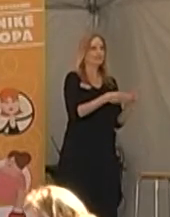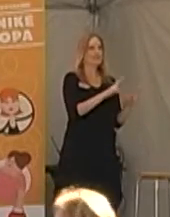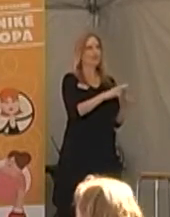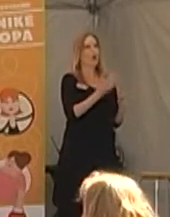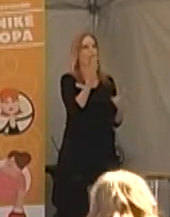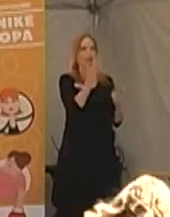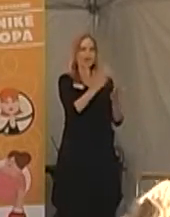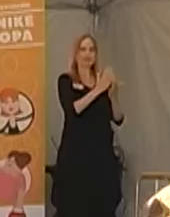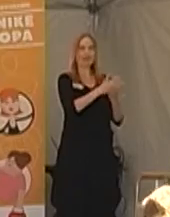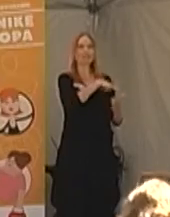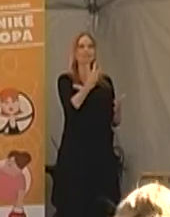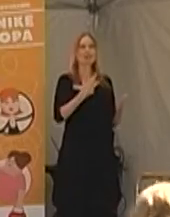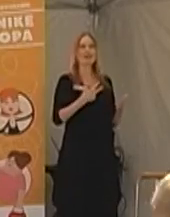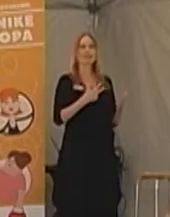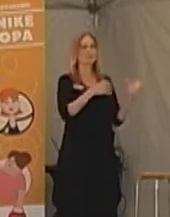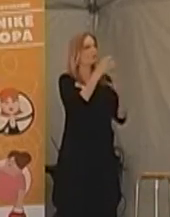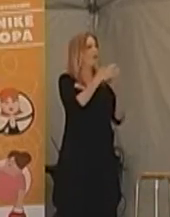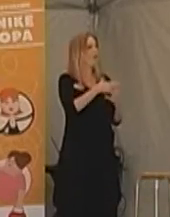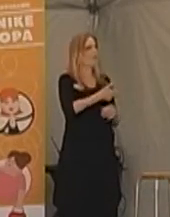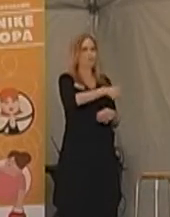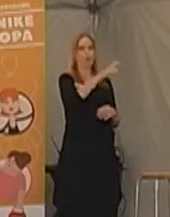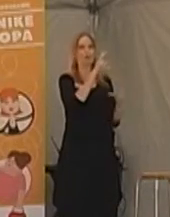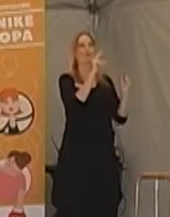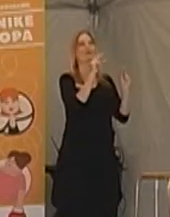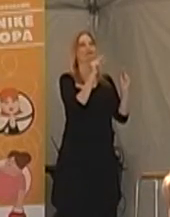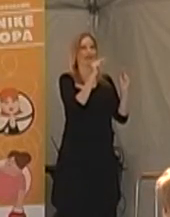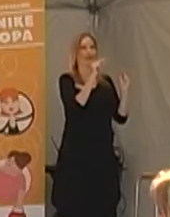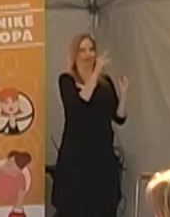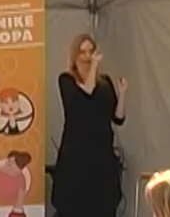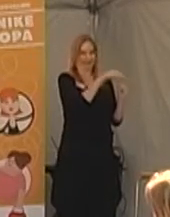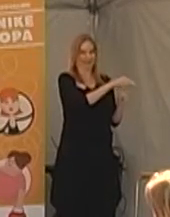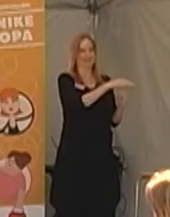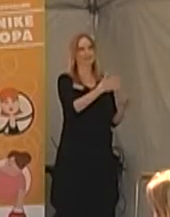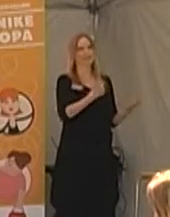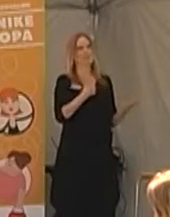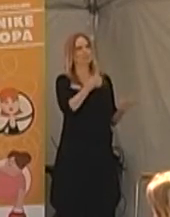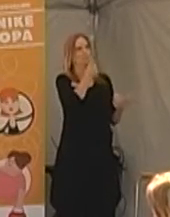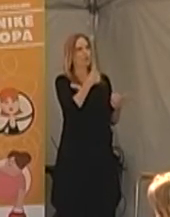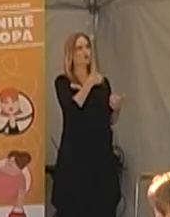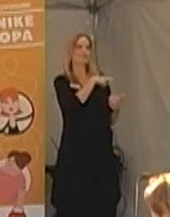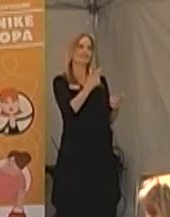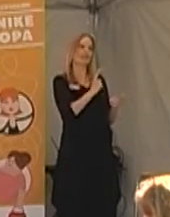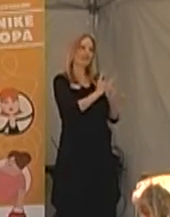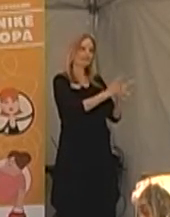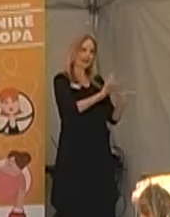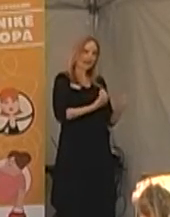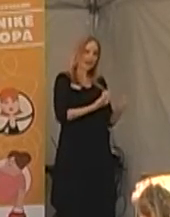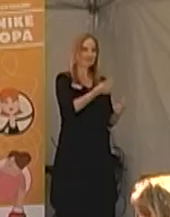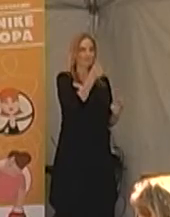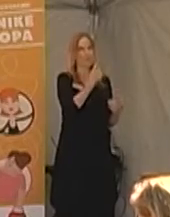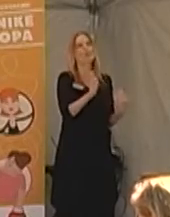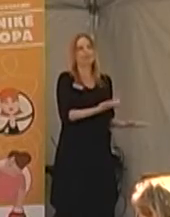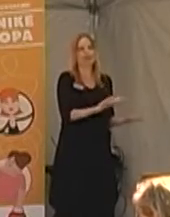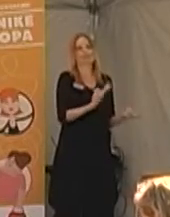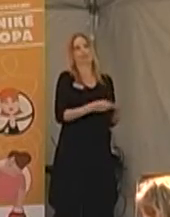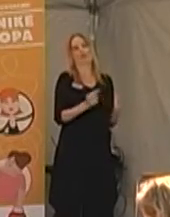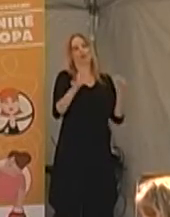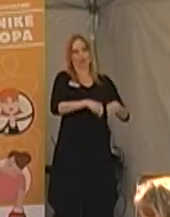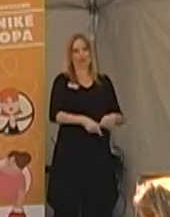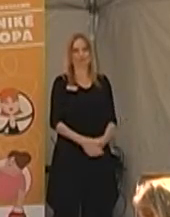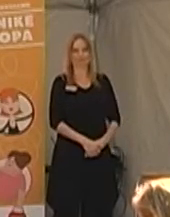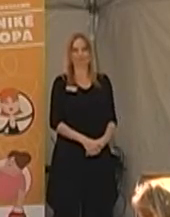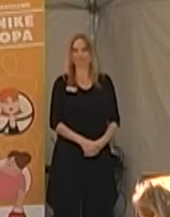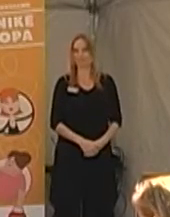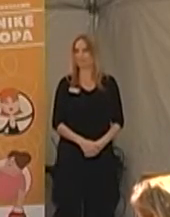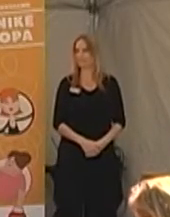the happiest country on earth. So I set myself the challenge to live Danishly and see what happened. So that's why I'm here.